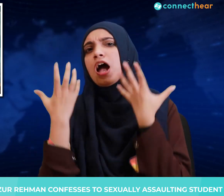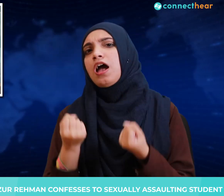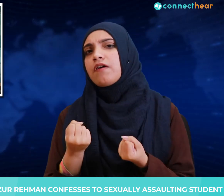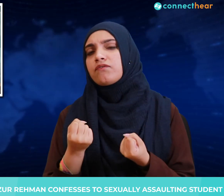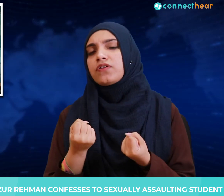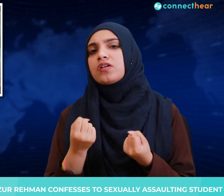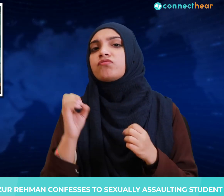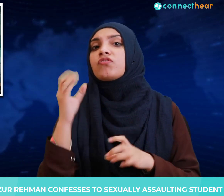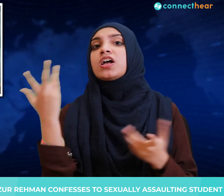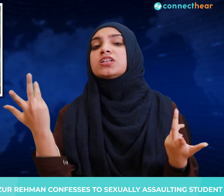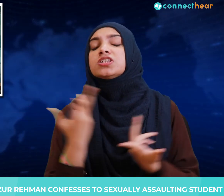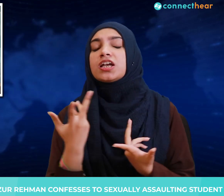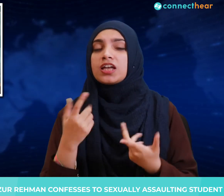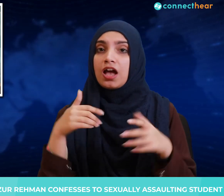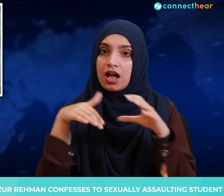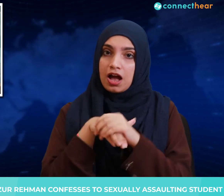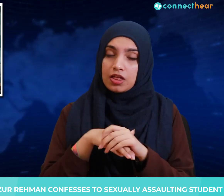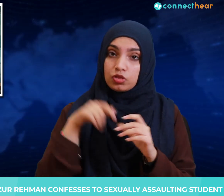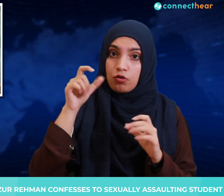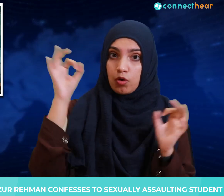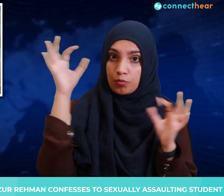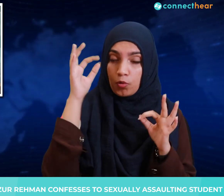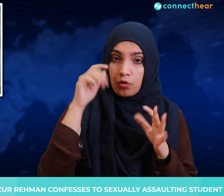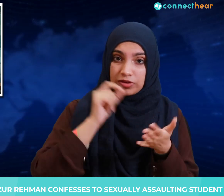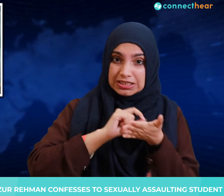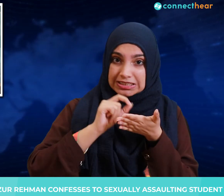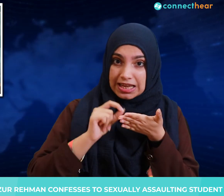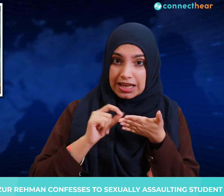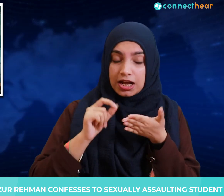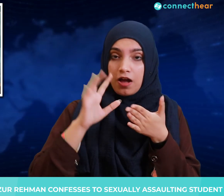Written by Umaira Ahmed and directed by Hasib Hassan.